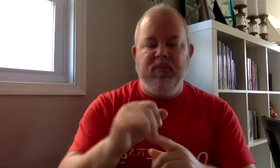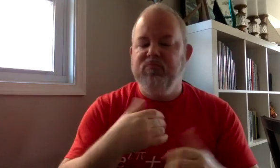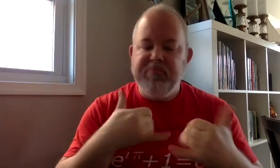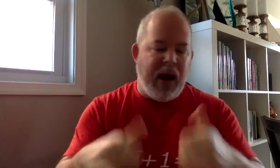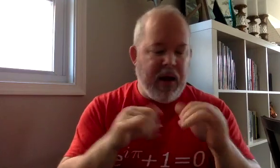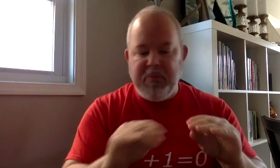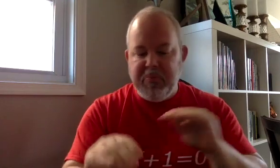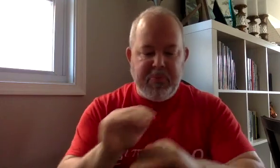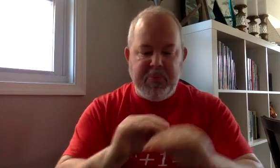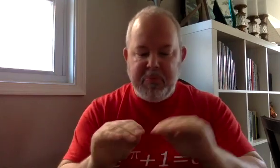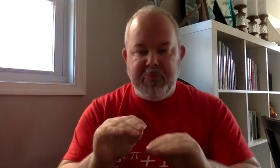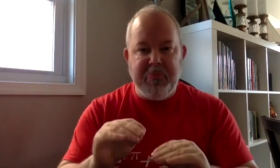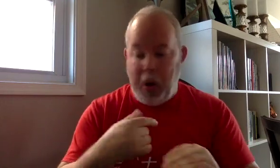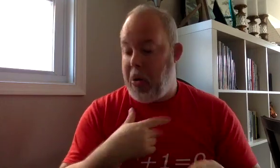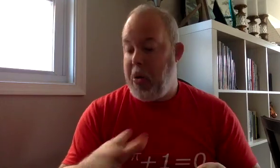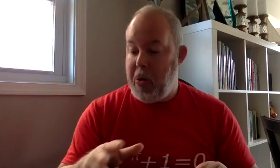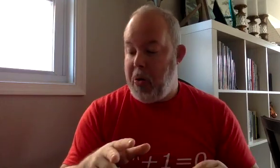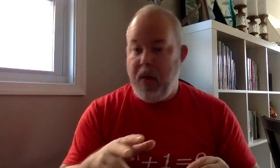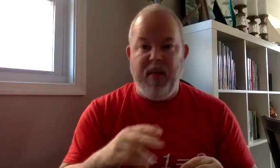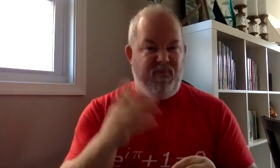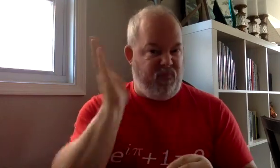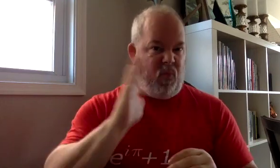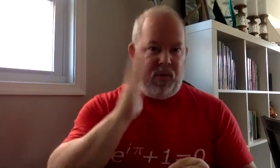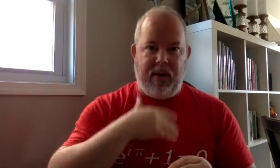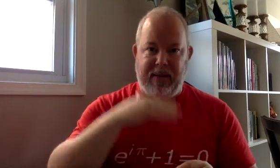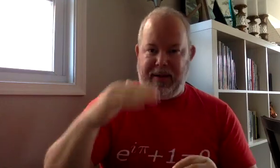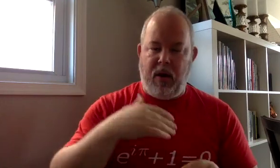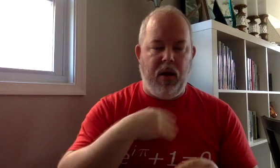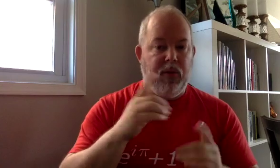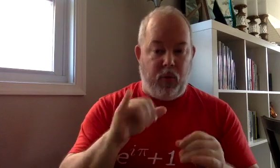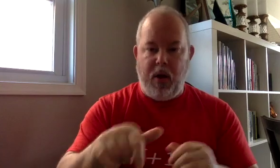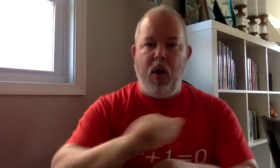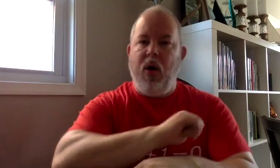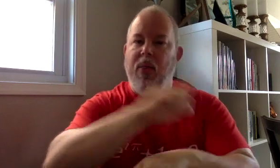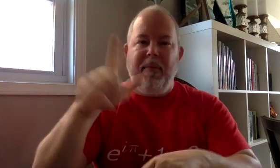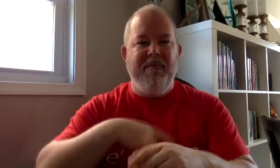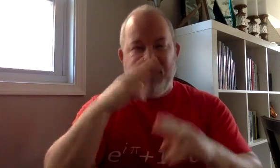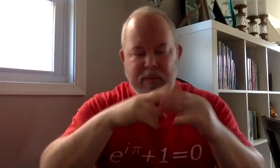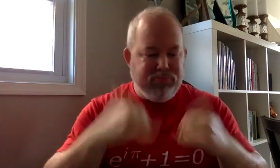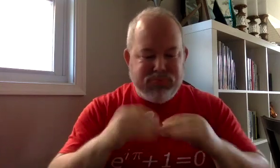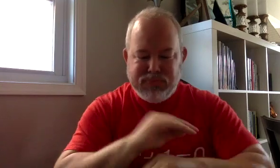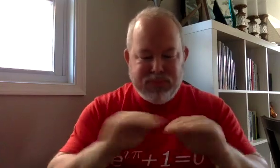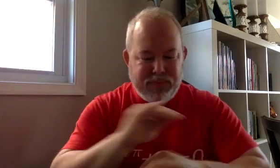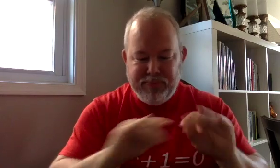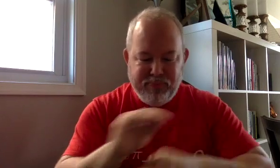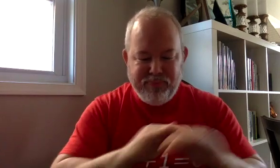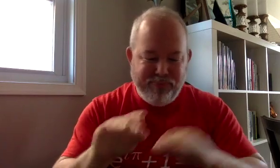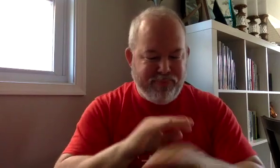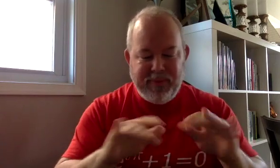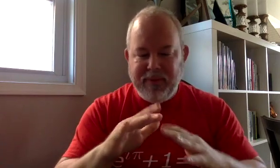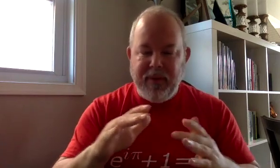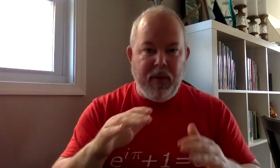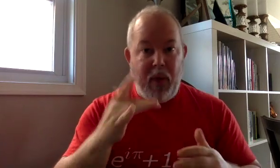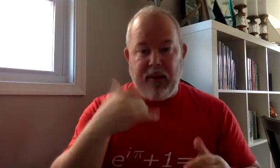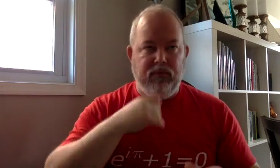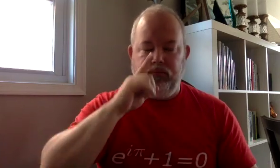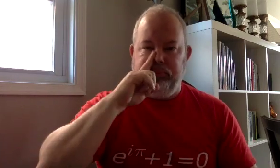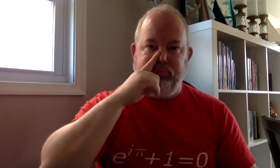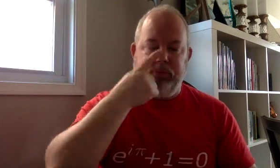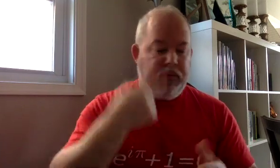suddenly, she said it was like they turned all the lights on outside, and the window came crashing in, the window